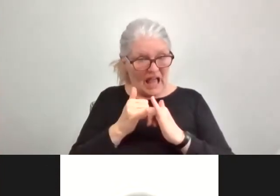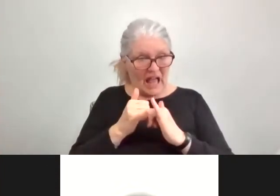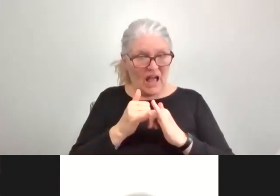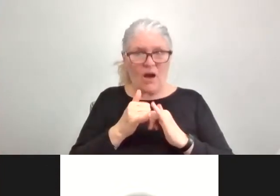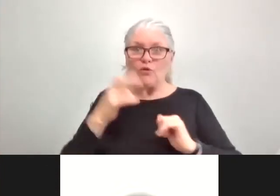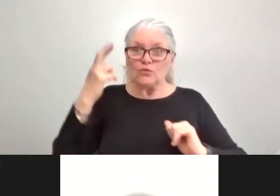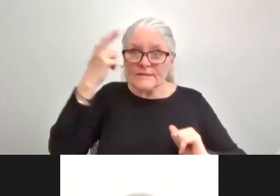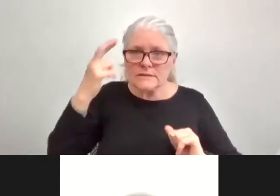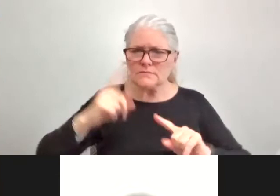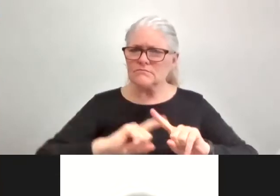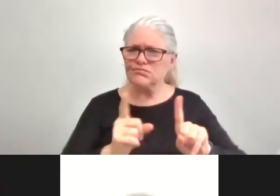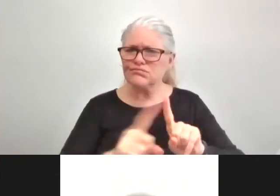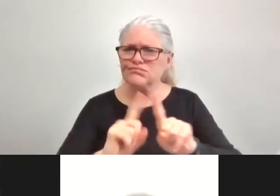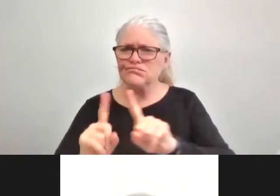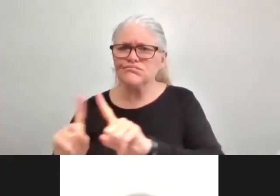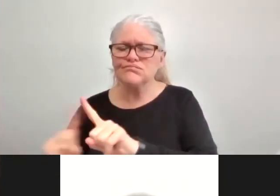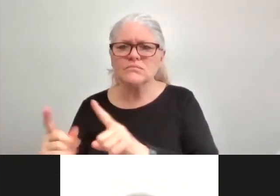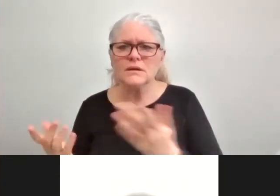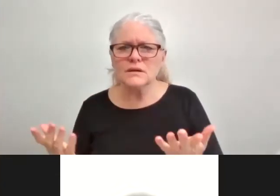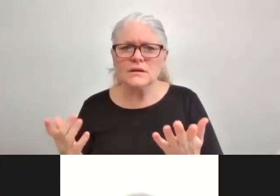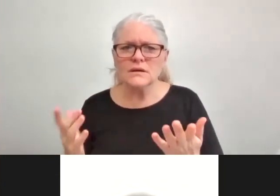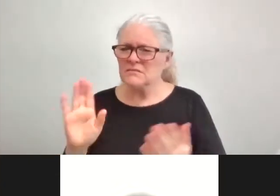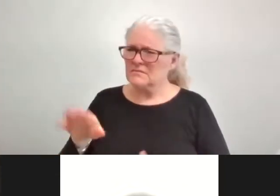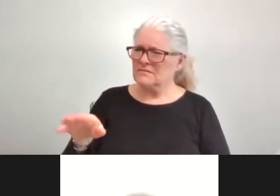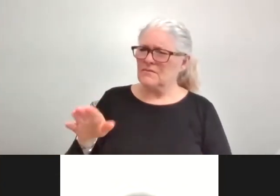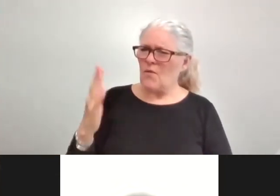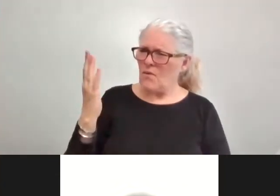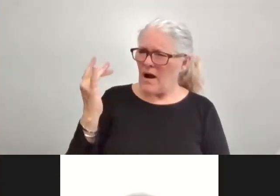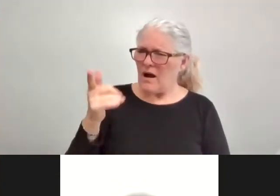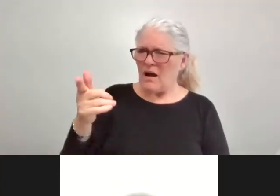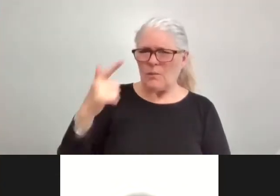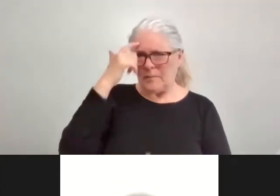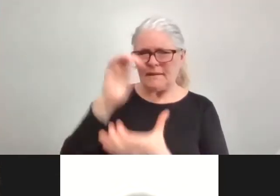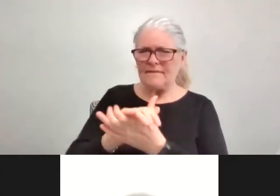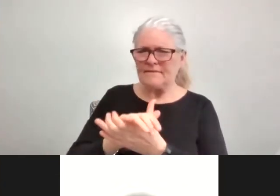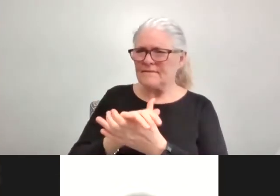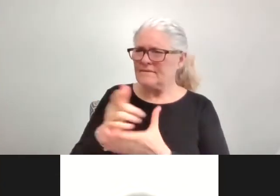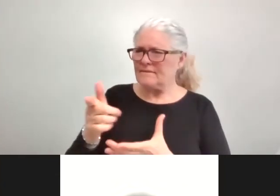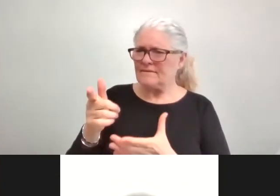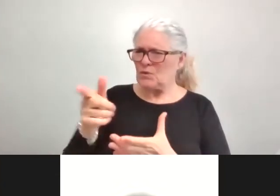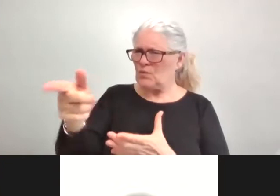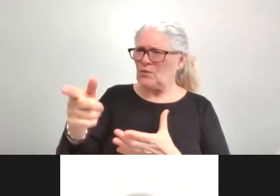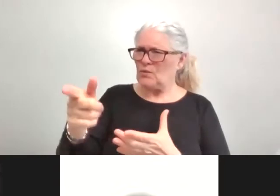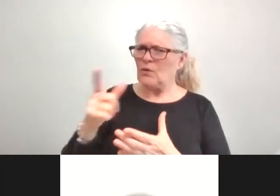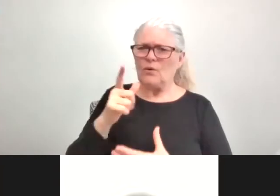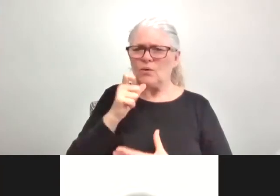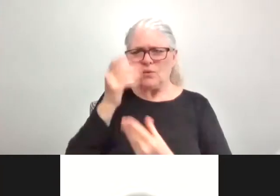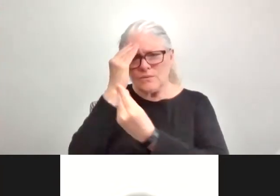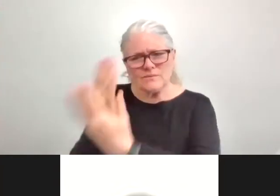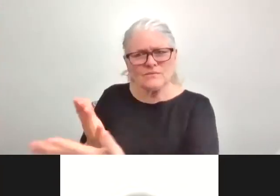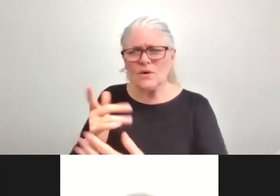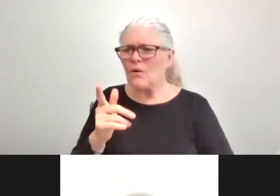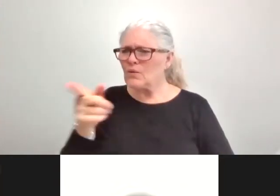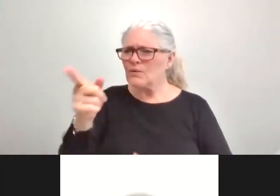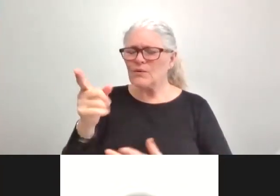sense. And I always bring them back to like, what told you that? You know, like, what indication did you have that we